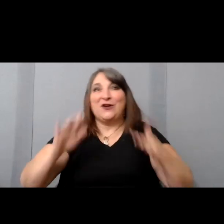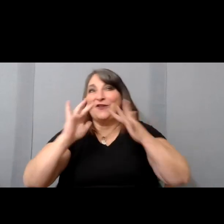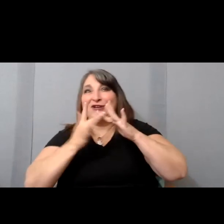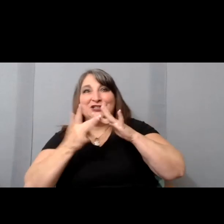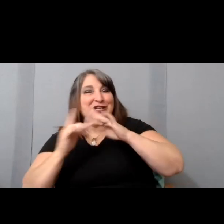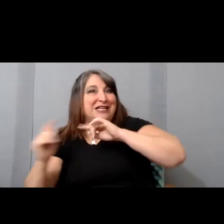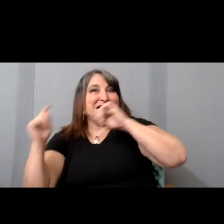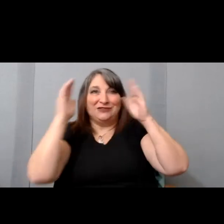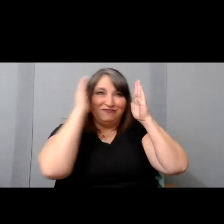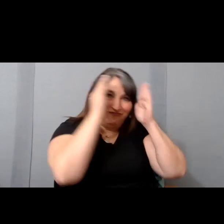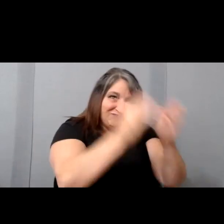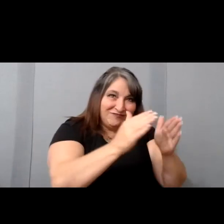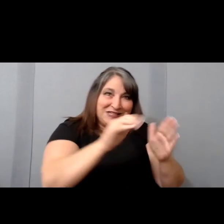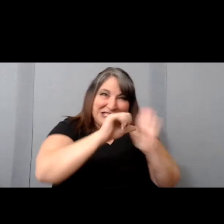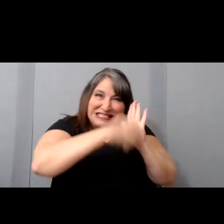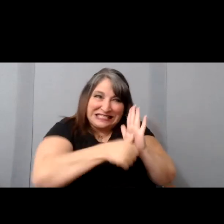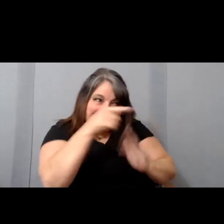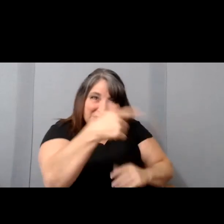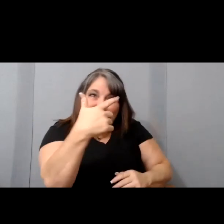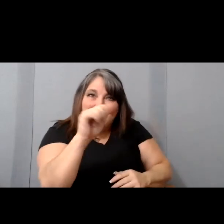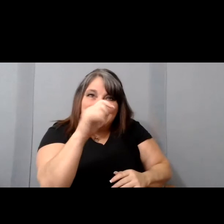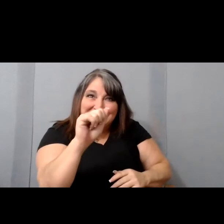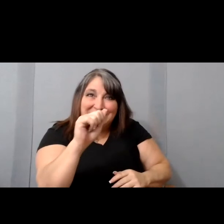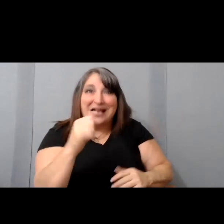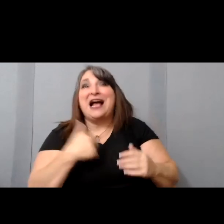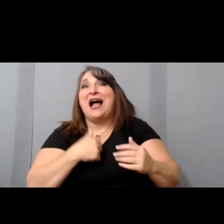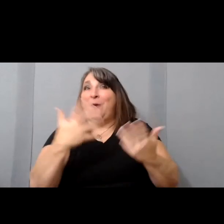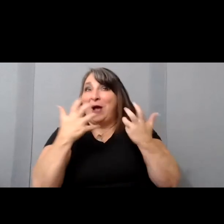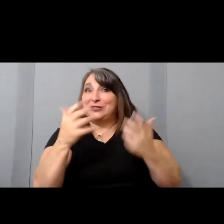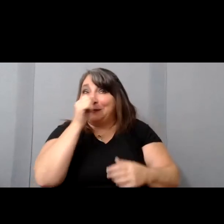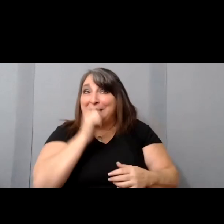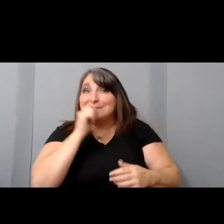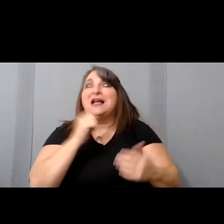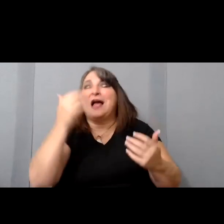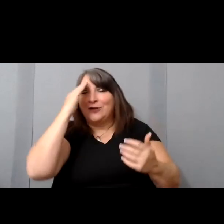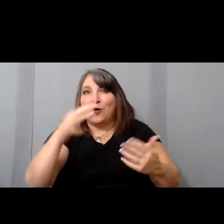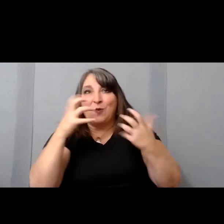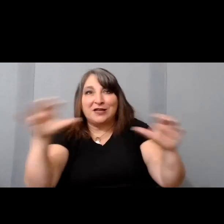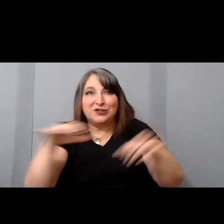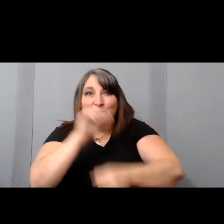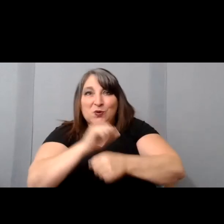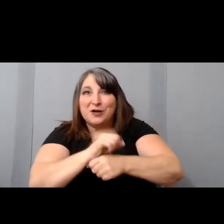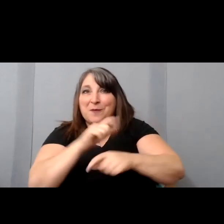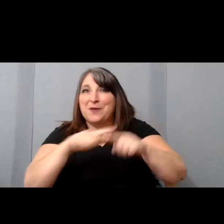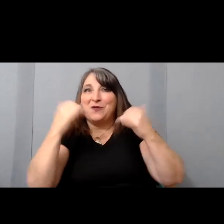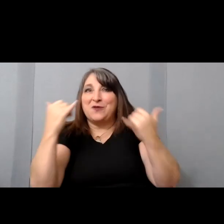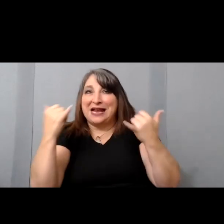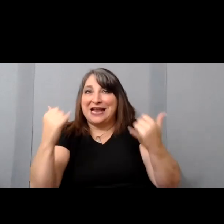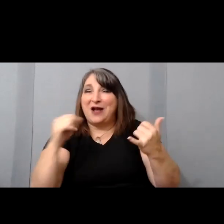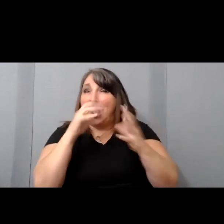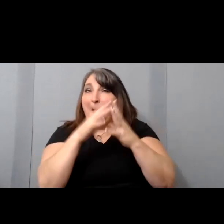ask that you all be patient with us. I know you want to do work, but in some cases there may not be as much work as you